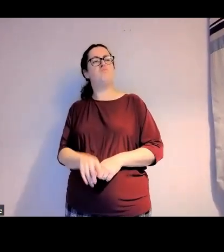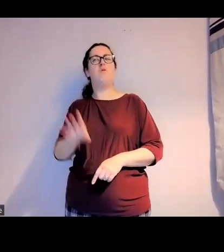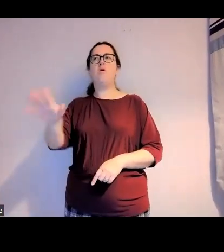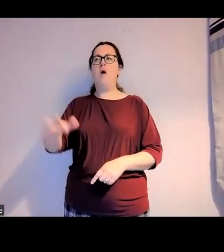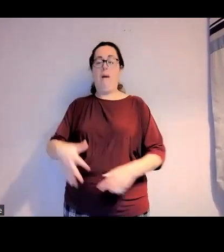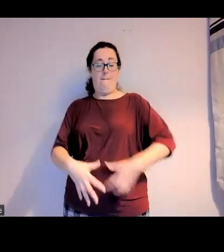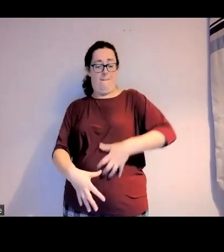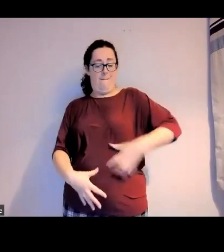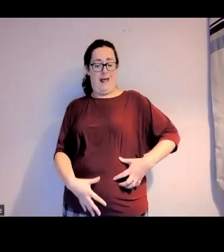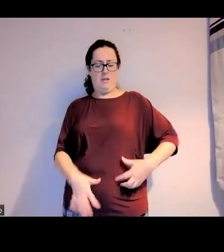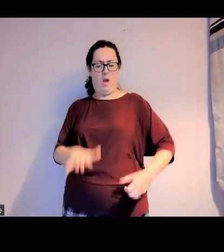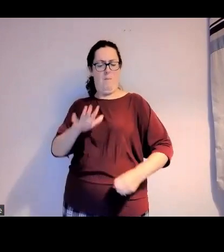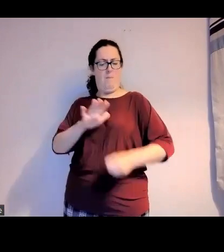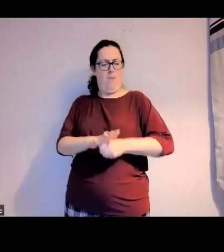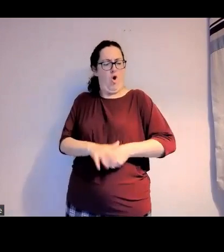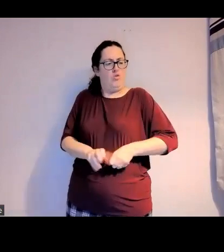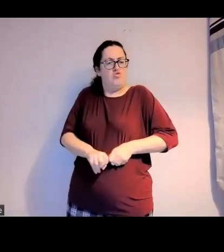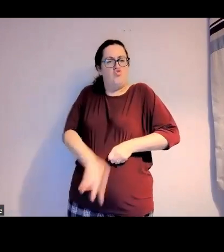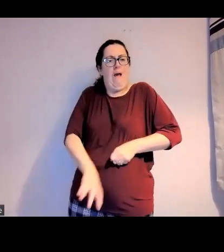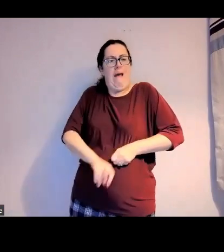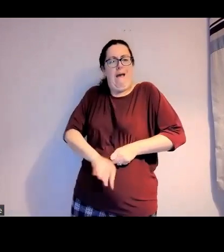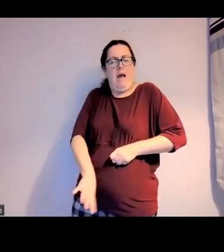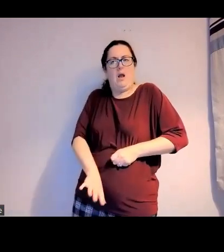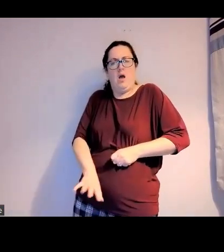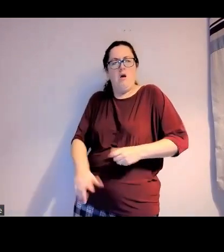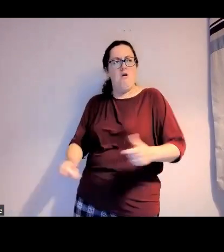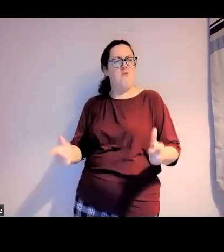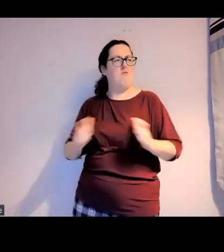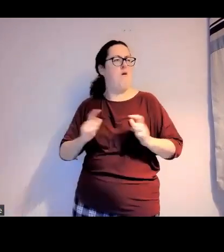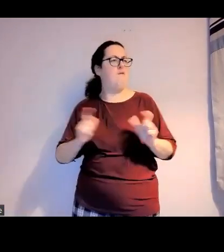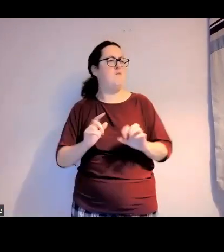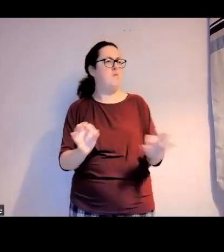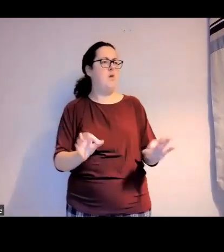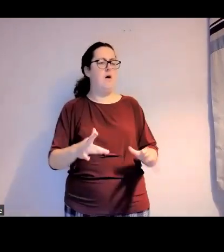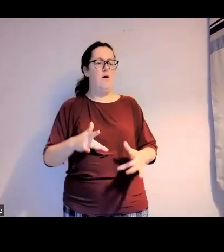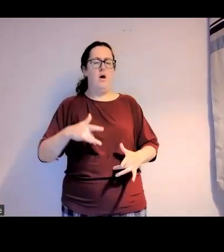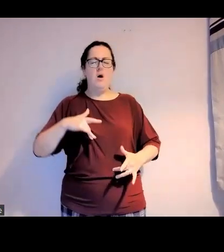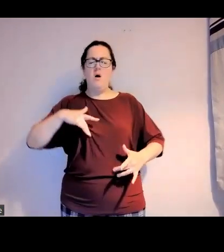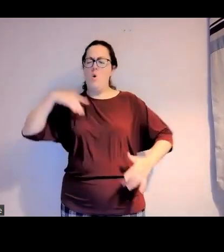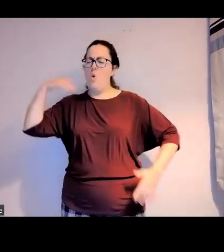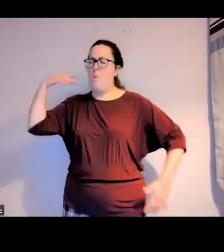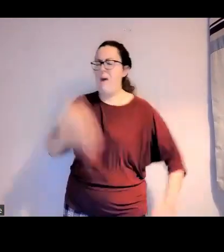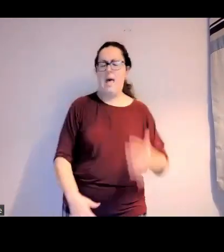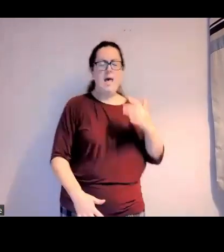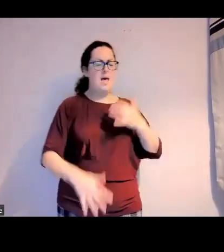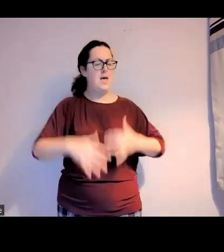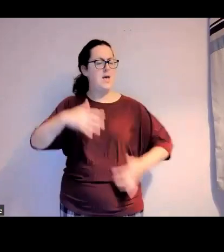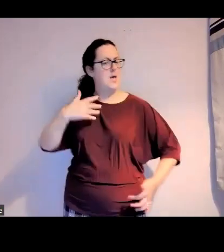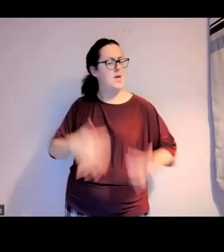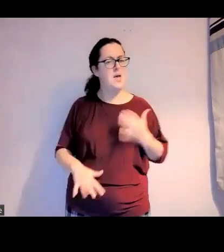my human drain, causing discomfort at times, tremendous nauseating pain.